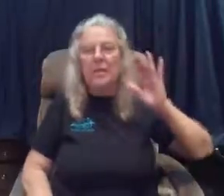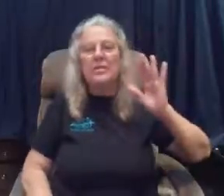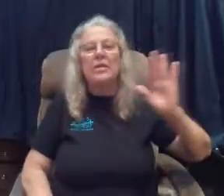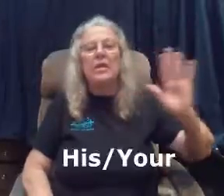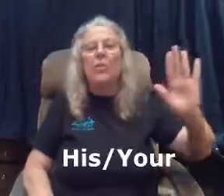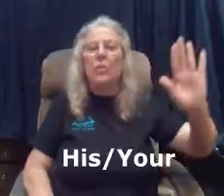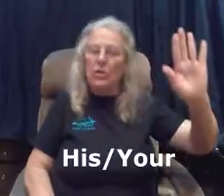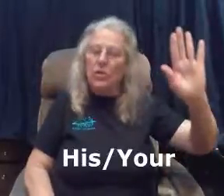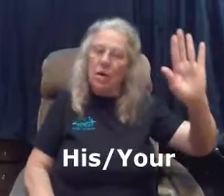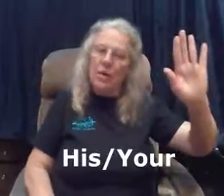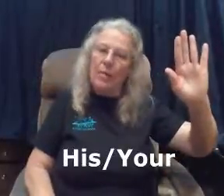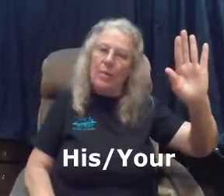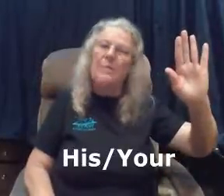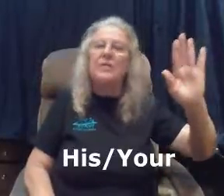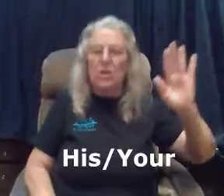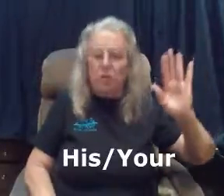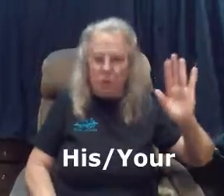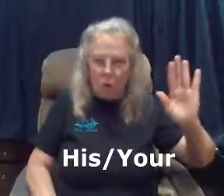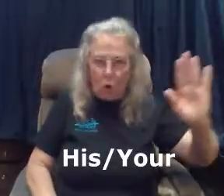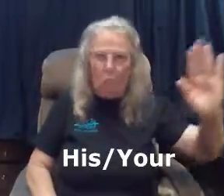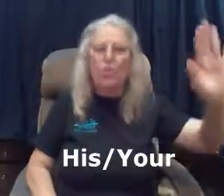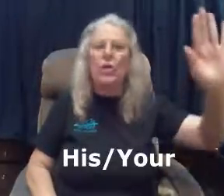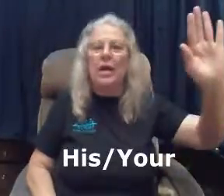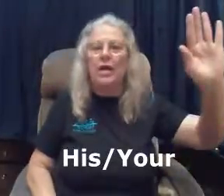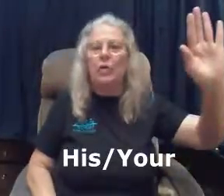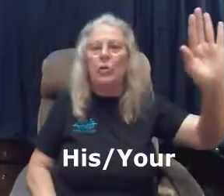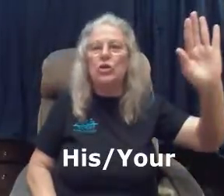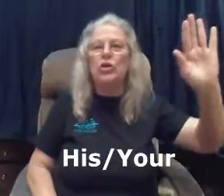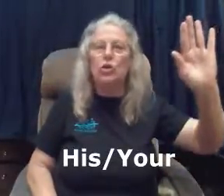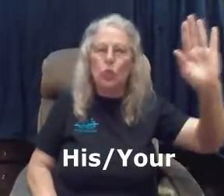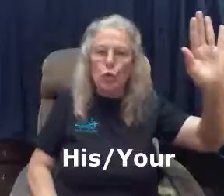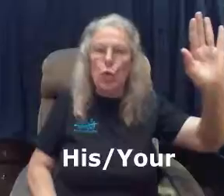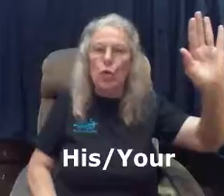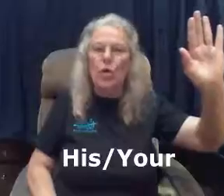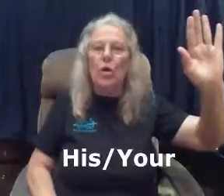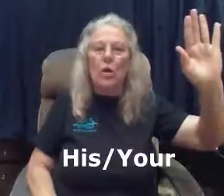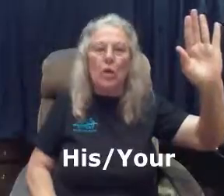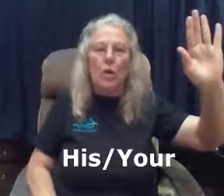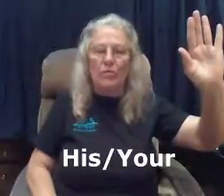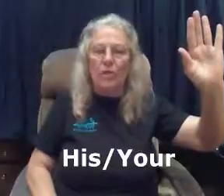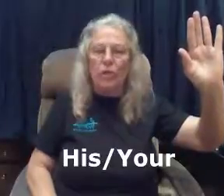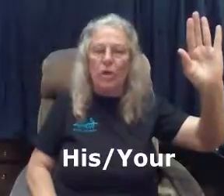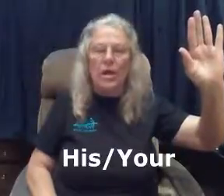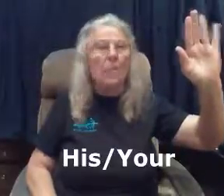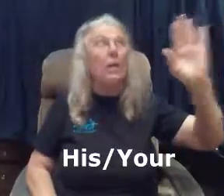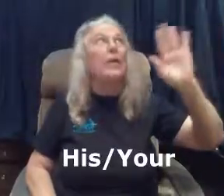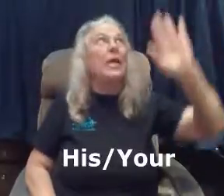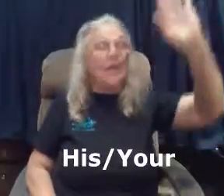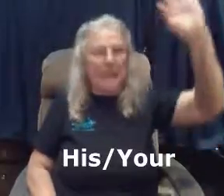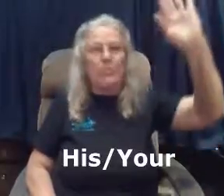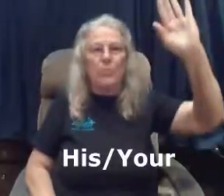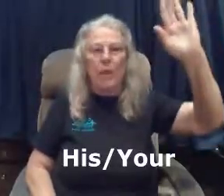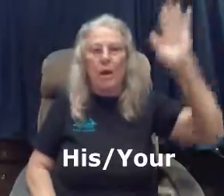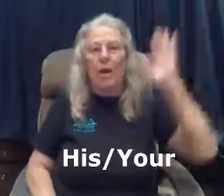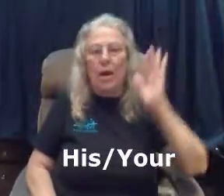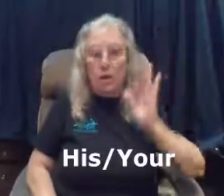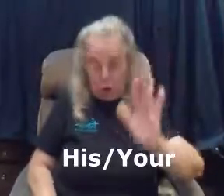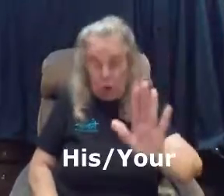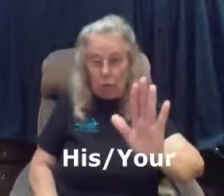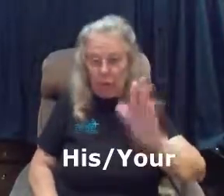His, now when we talk about possession, open your hand and push it toward whoever you're talking about. His being God, yours